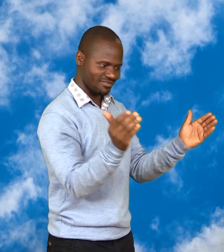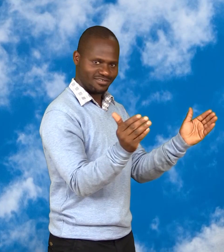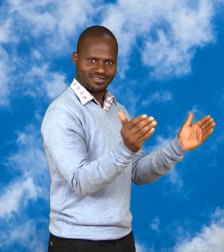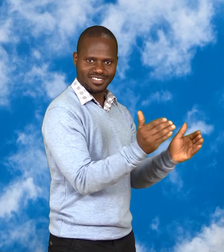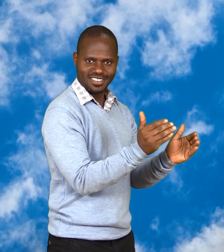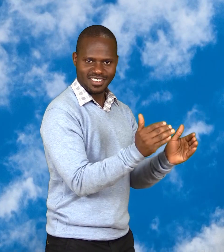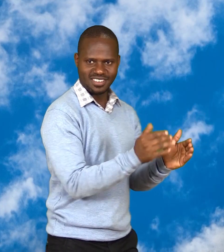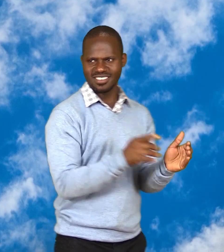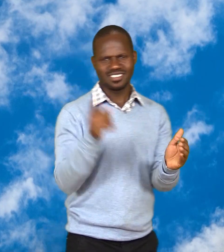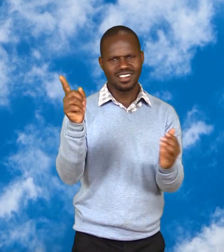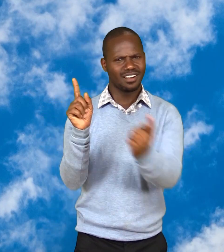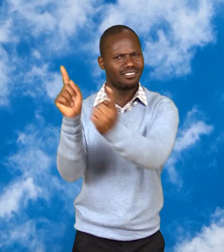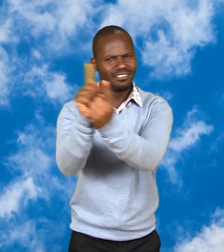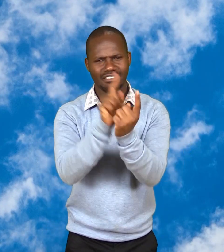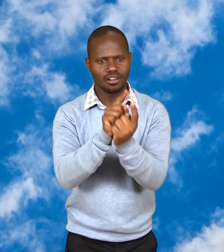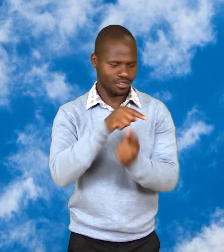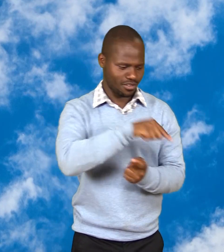a very long time.